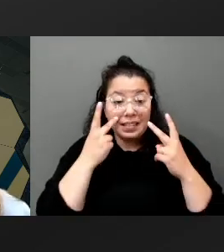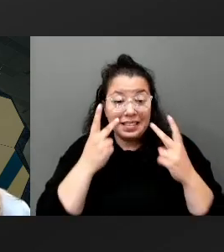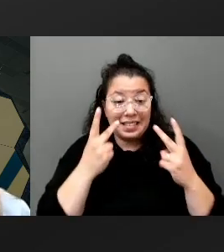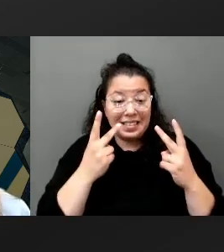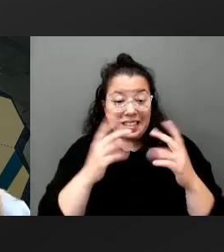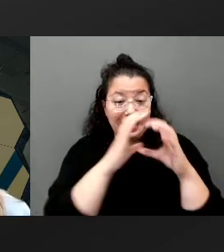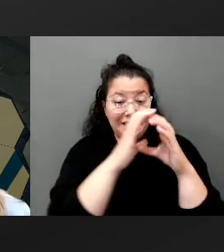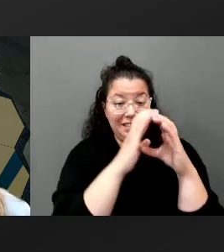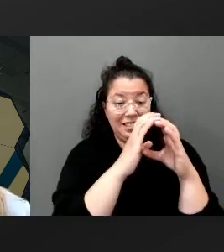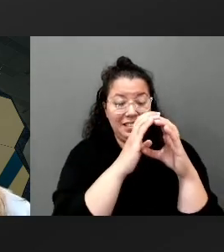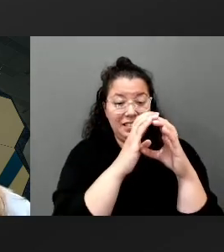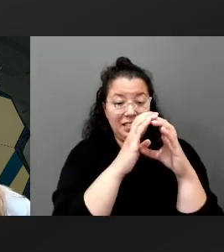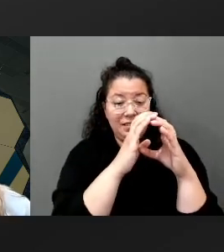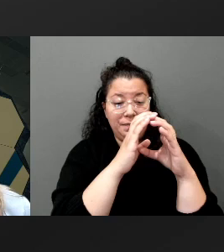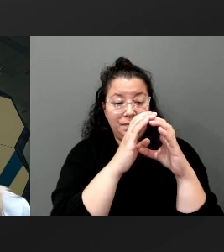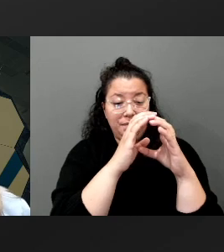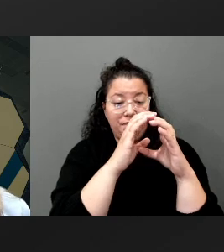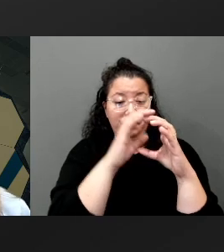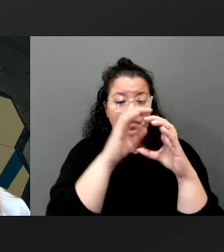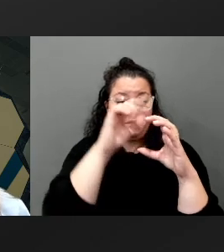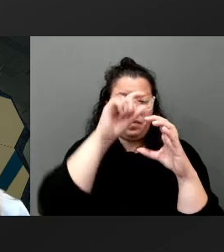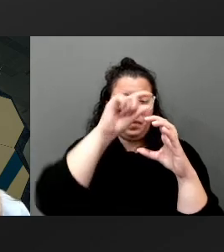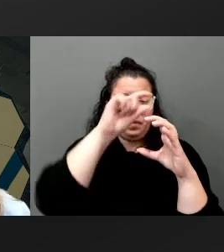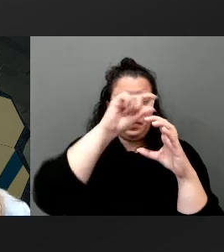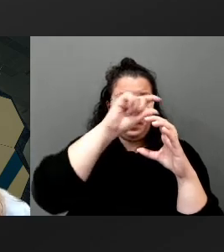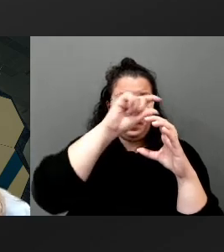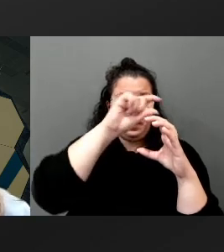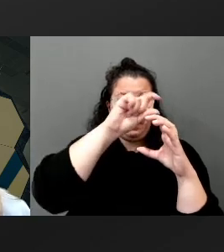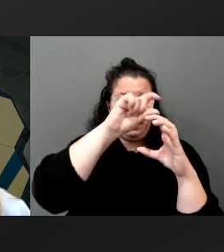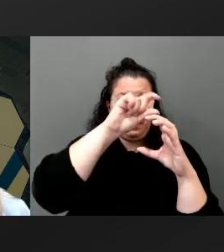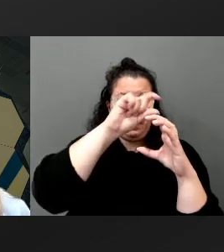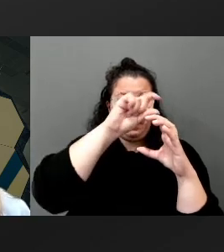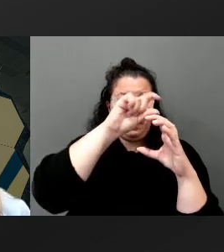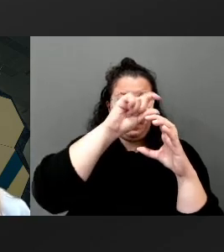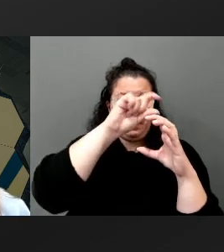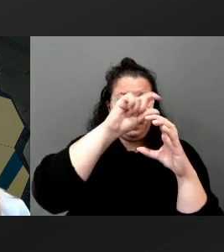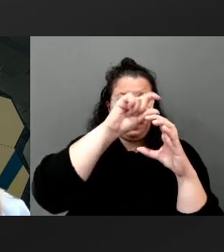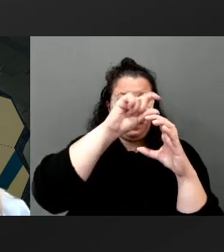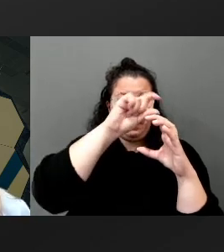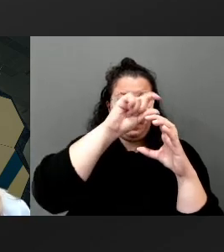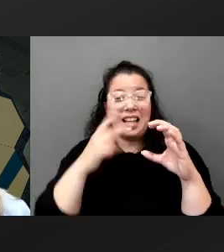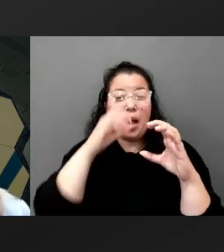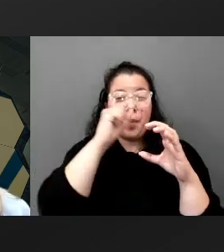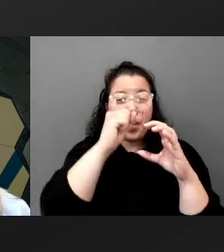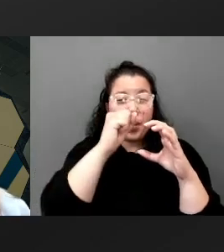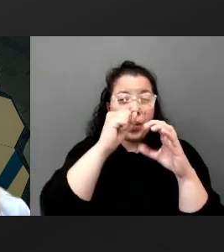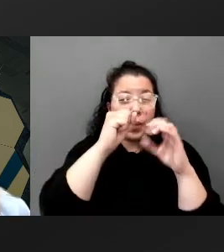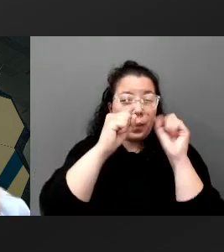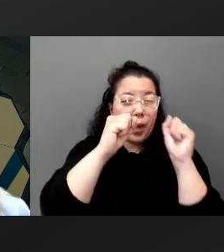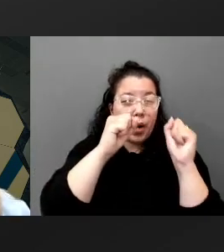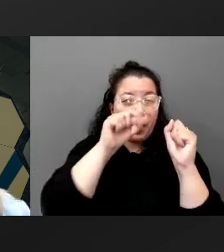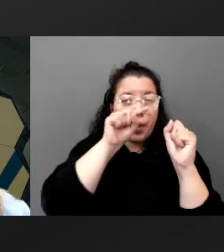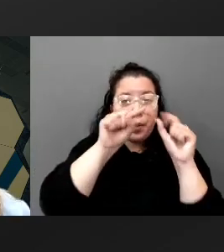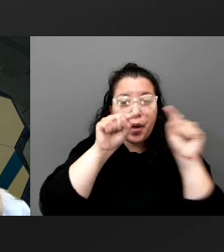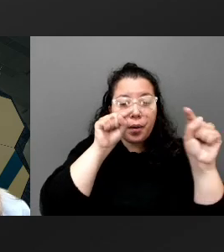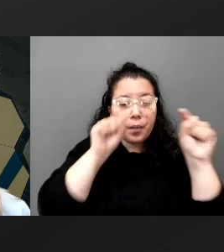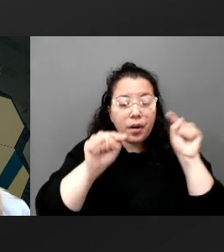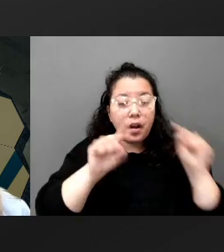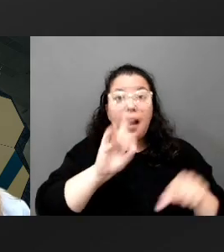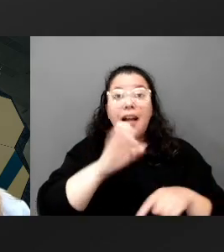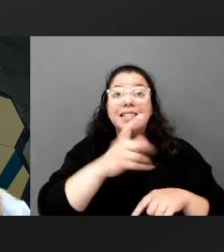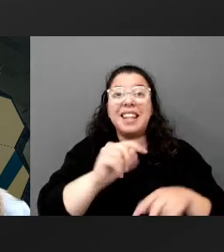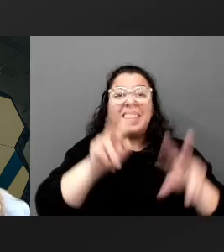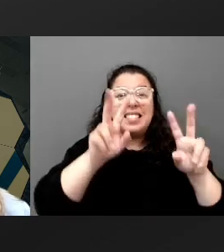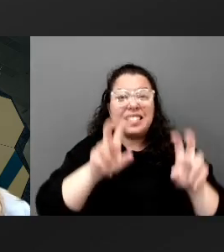structures billowing through all the ejected material. There's dust that's sort of coiling